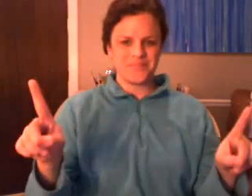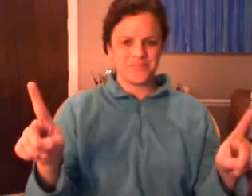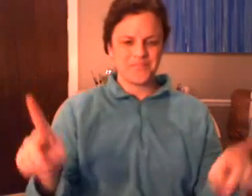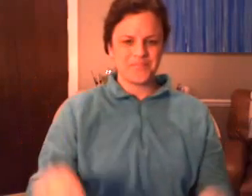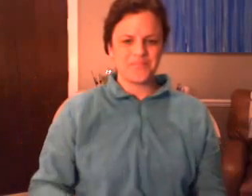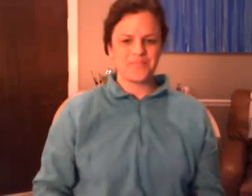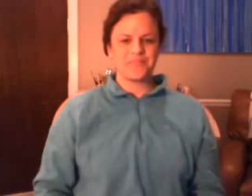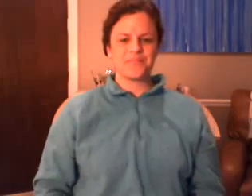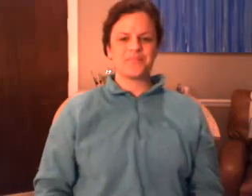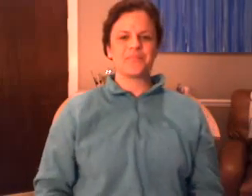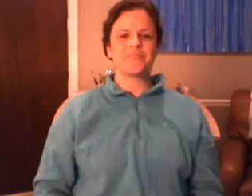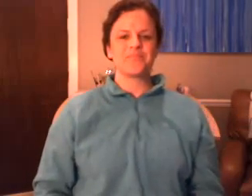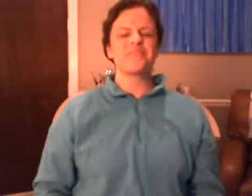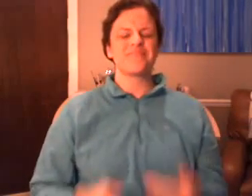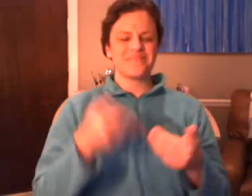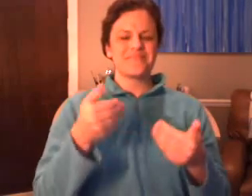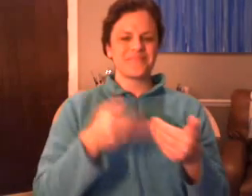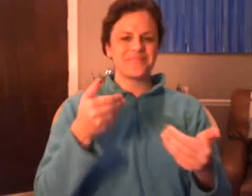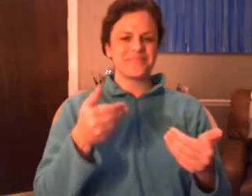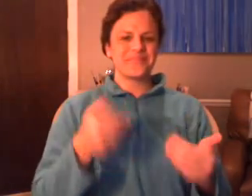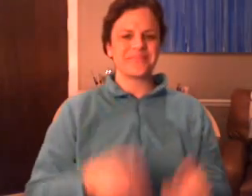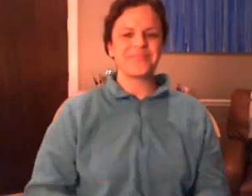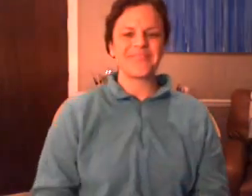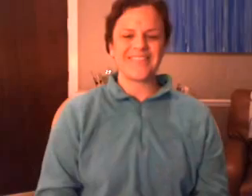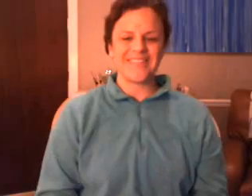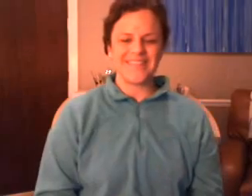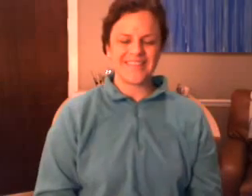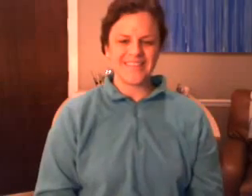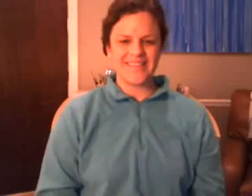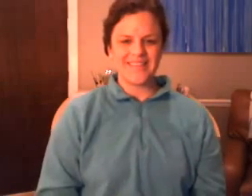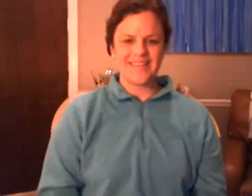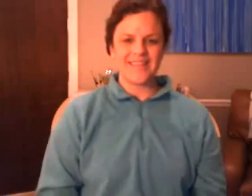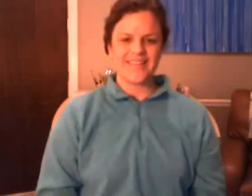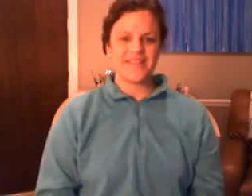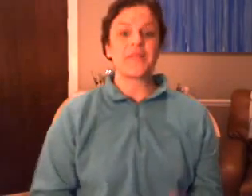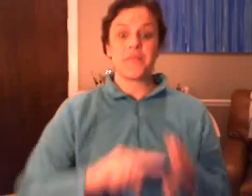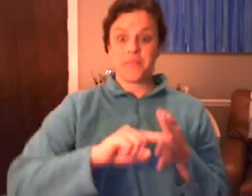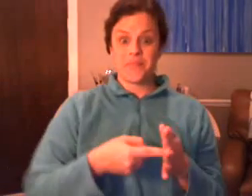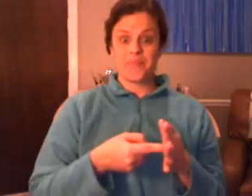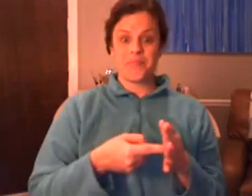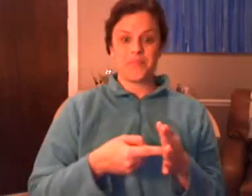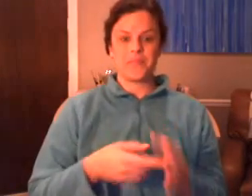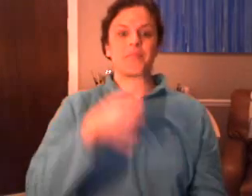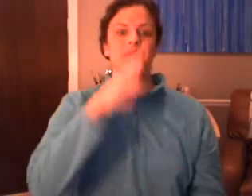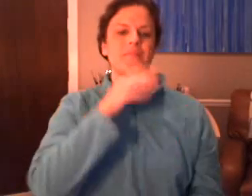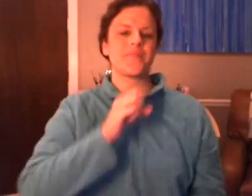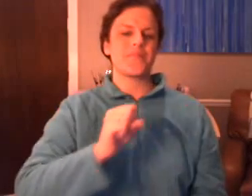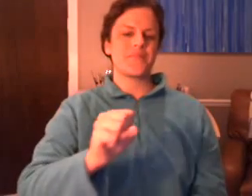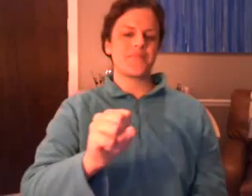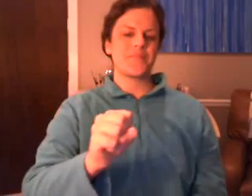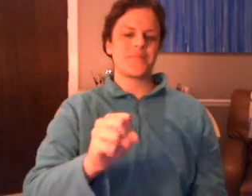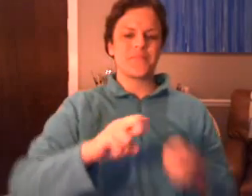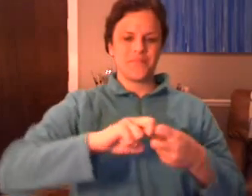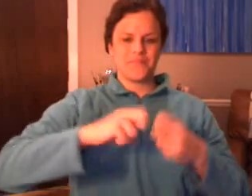some problems. Well, let's say I start with an old classic. 1 plus